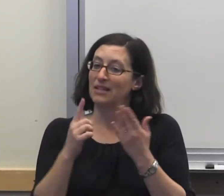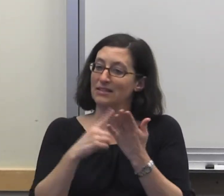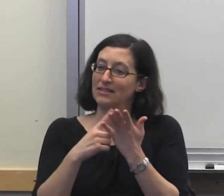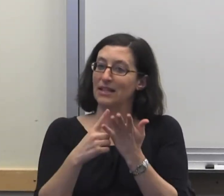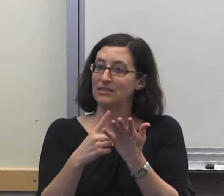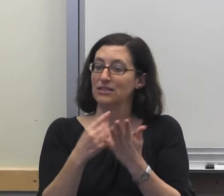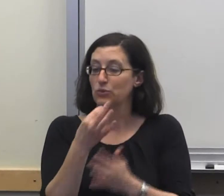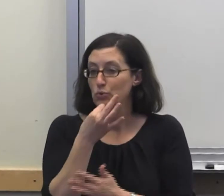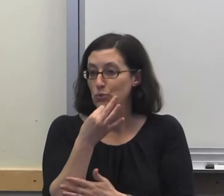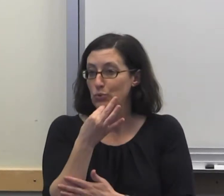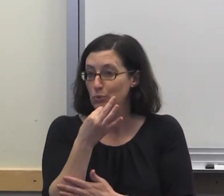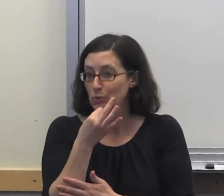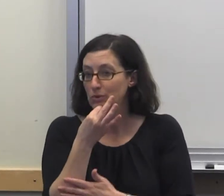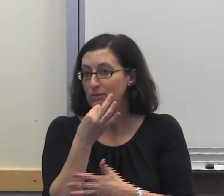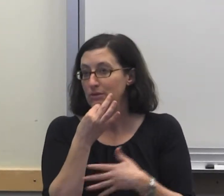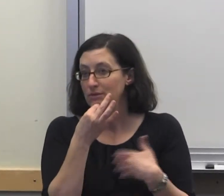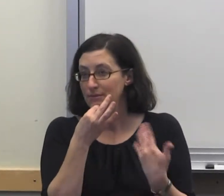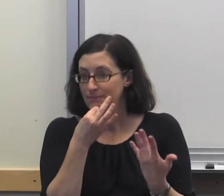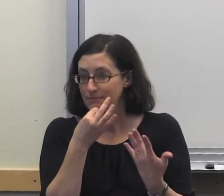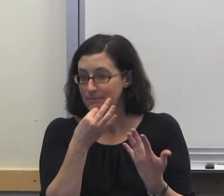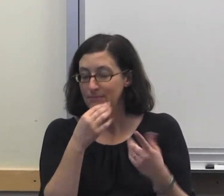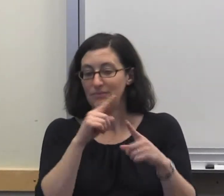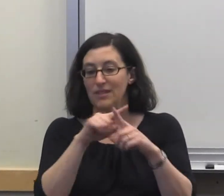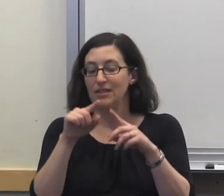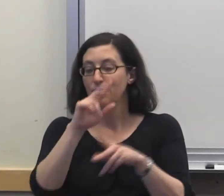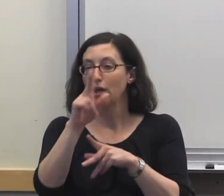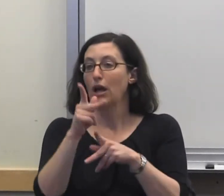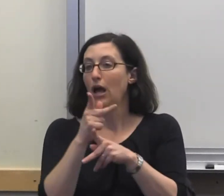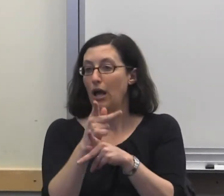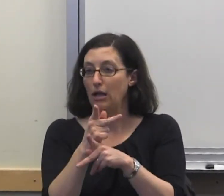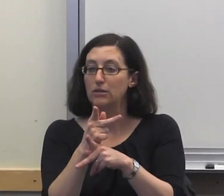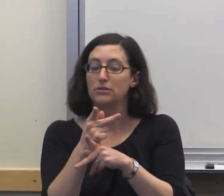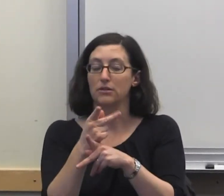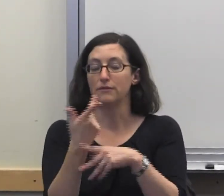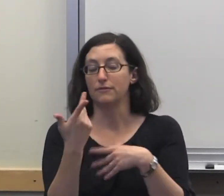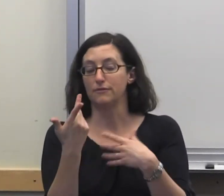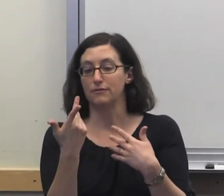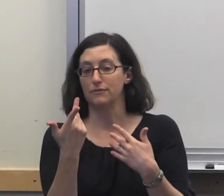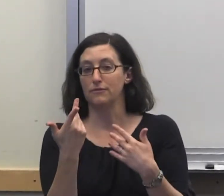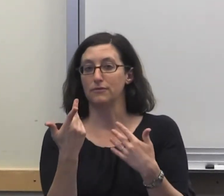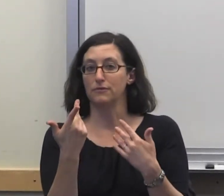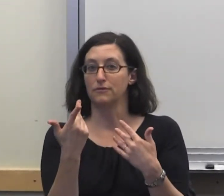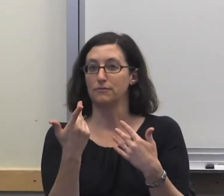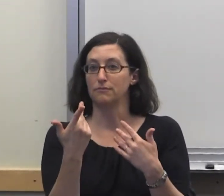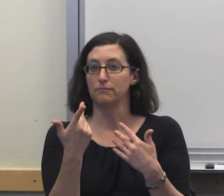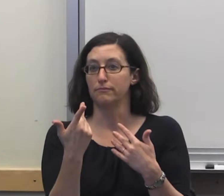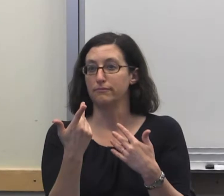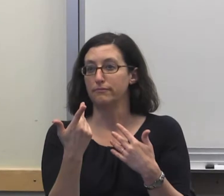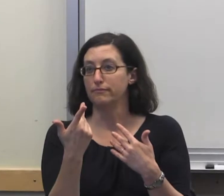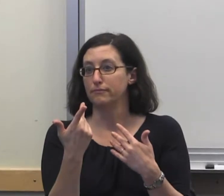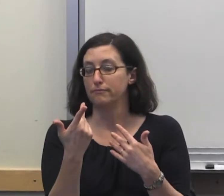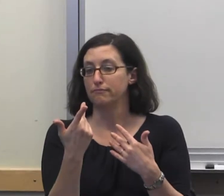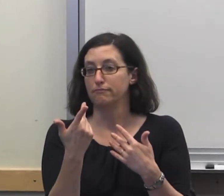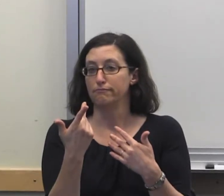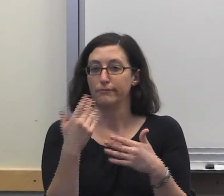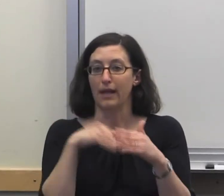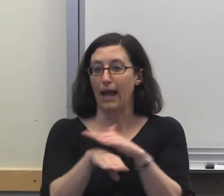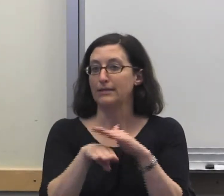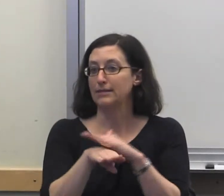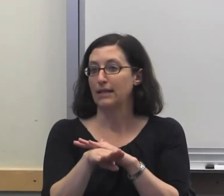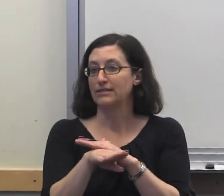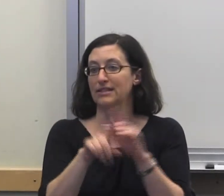in shortly as about the different types of different types of features that different screen readers might